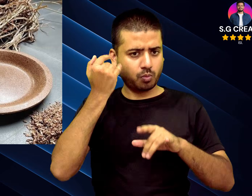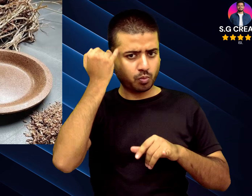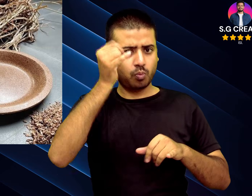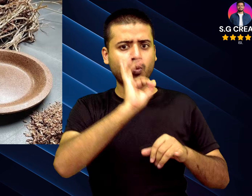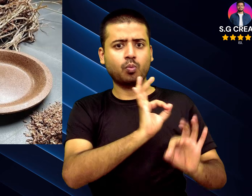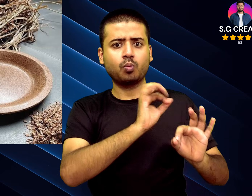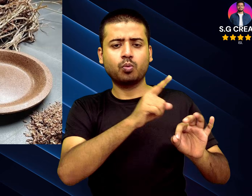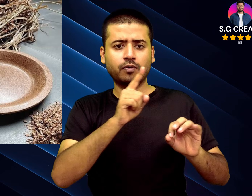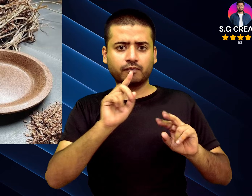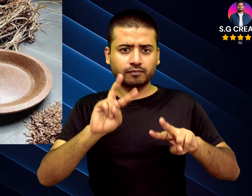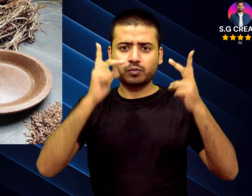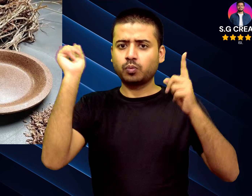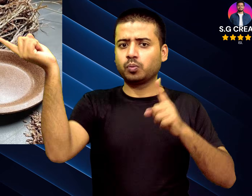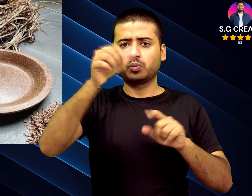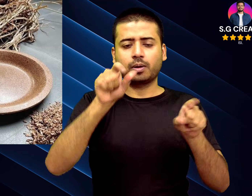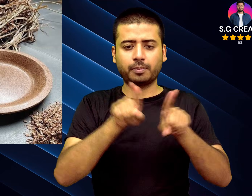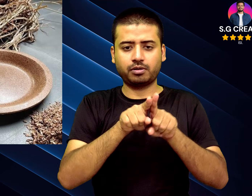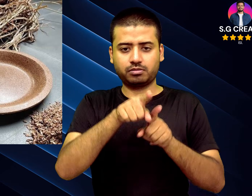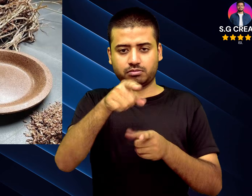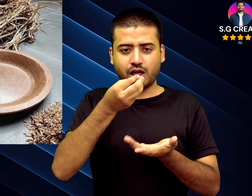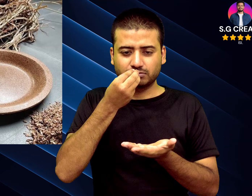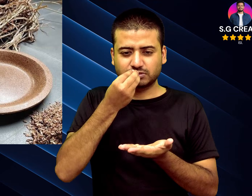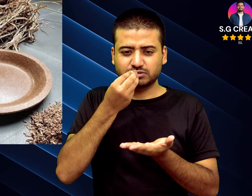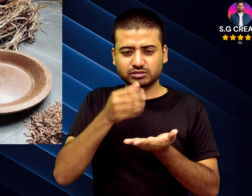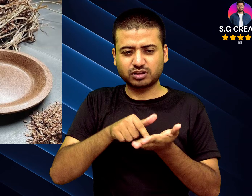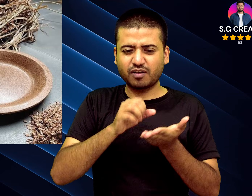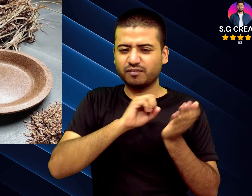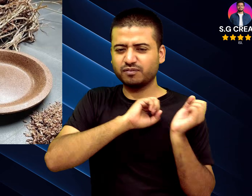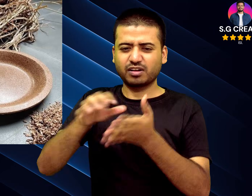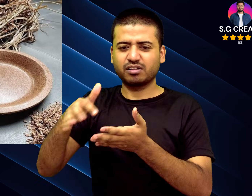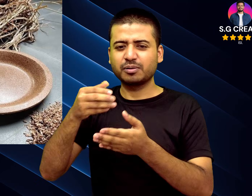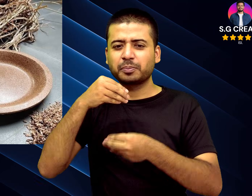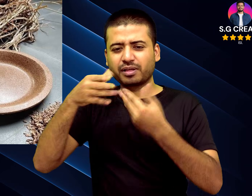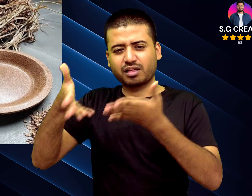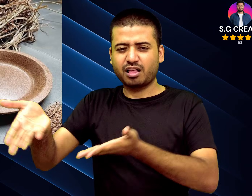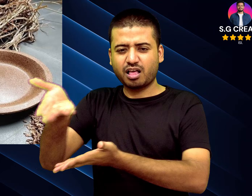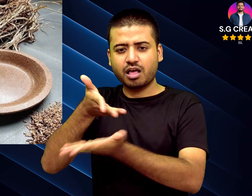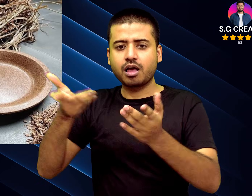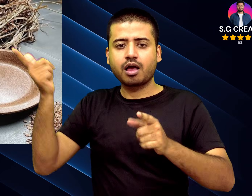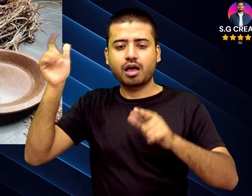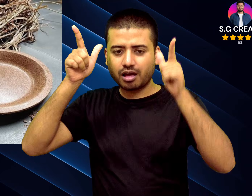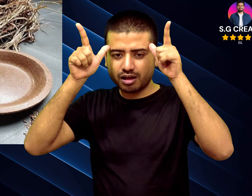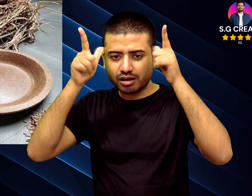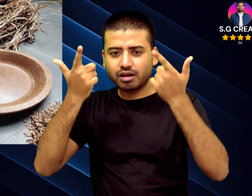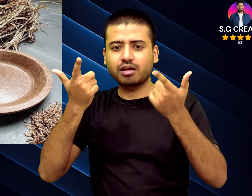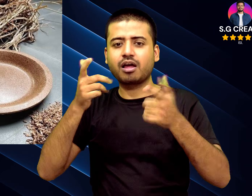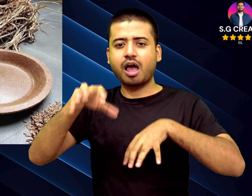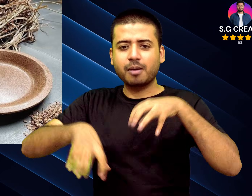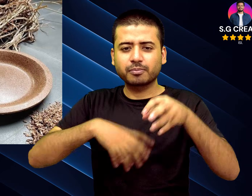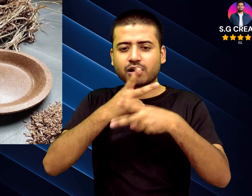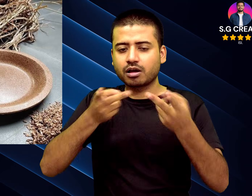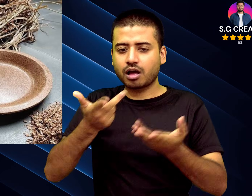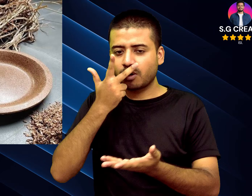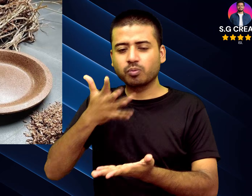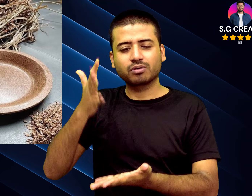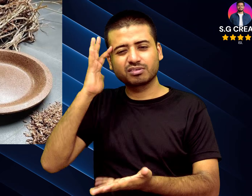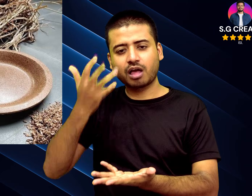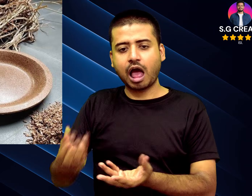brittle agricultural byproduct becomes a solid, functional dining plate requires looking at the specific properties of the material.